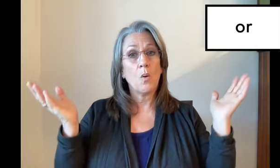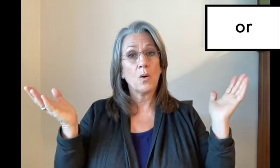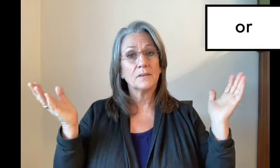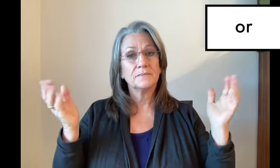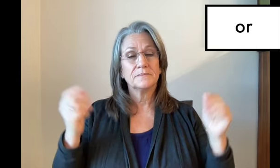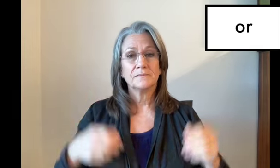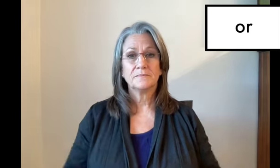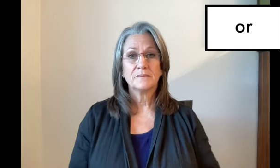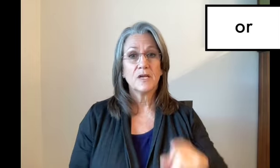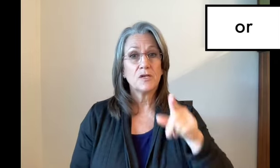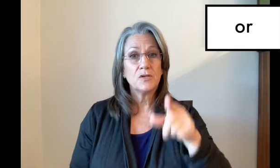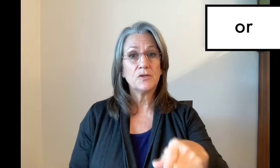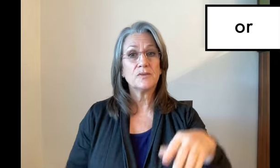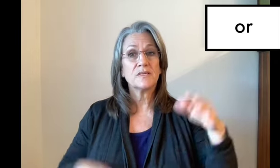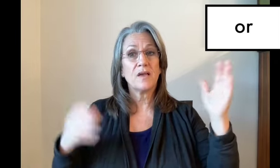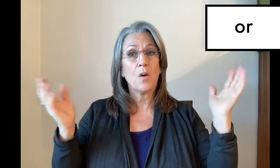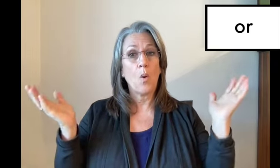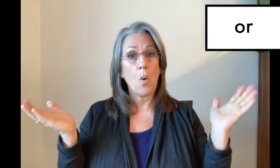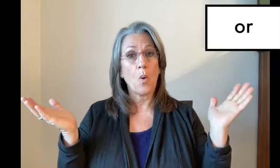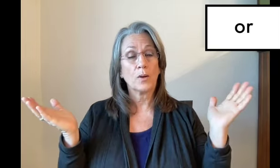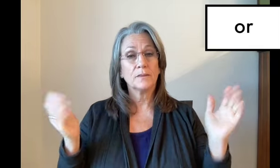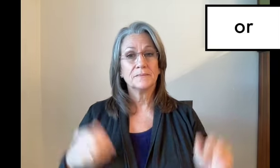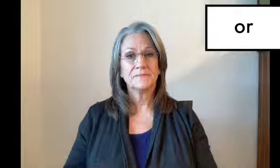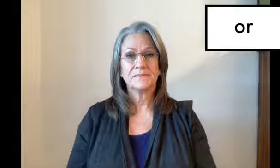Or. You say or.